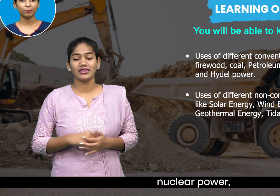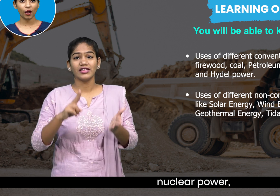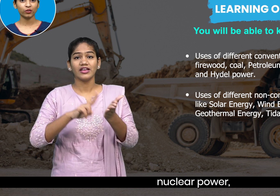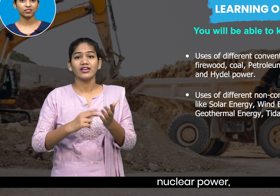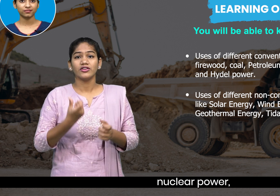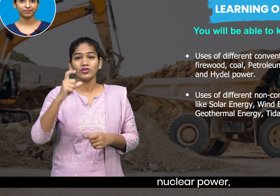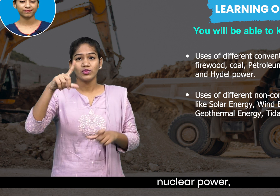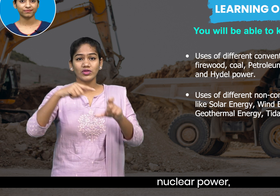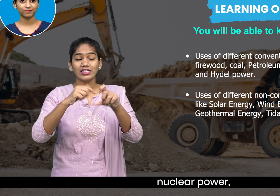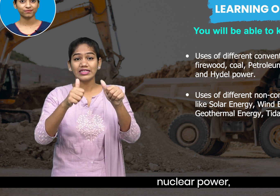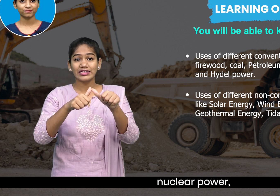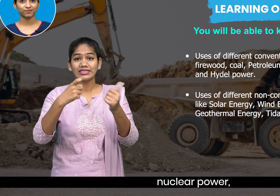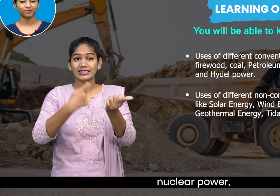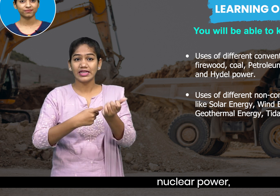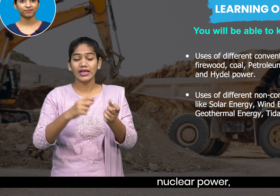nuclear power,